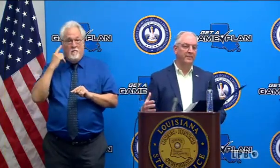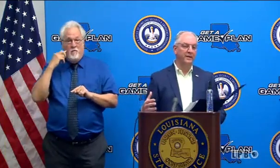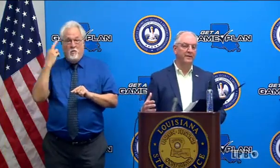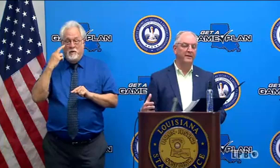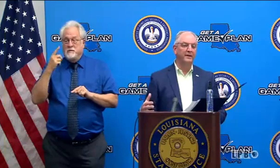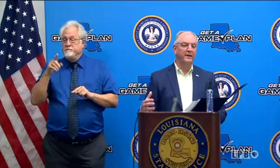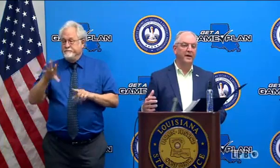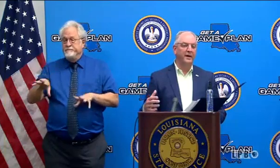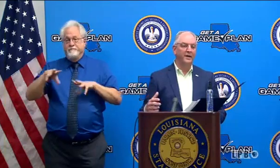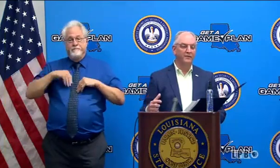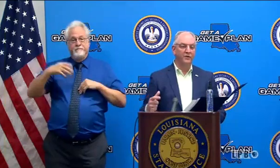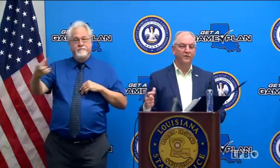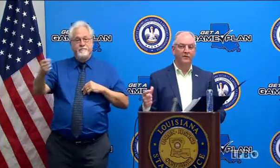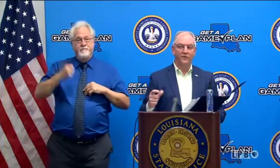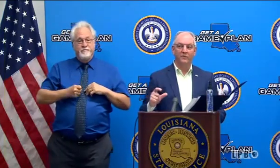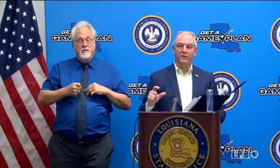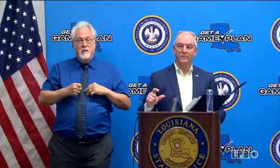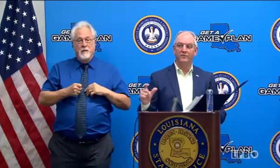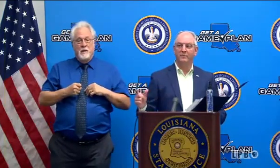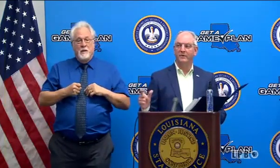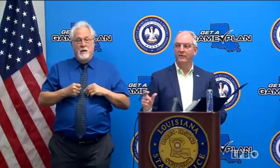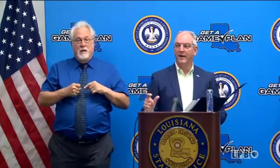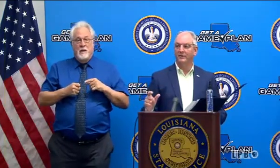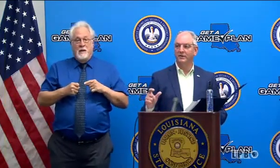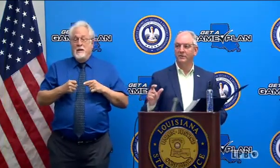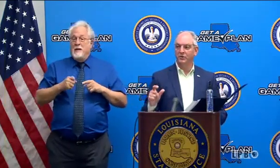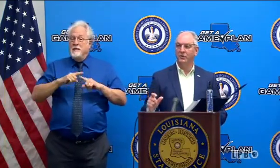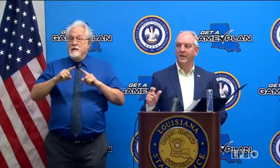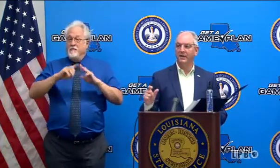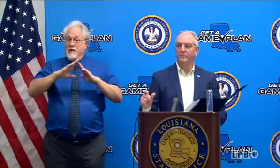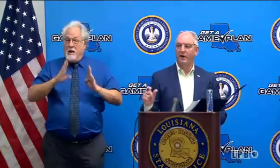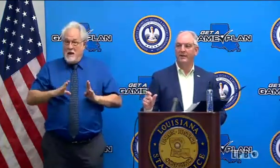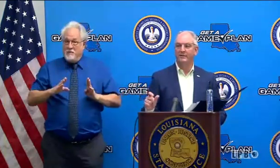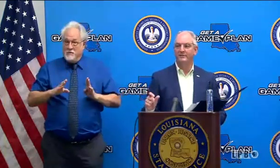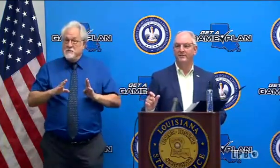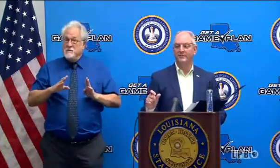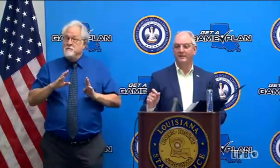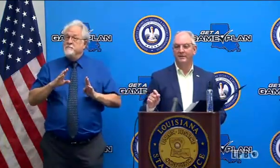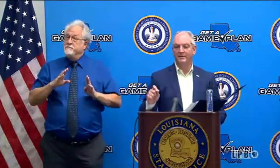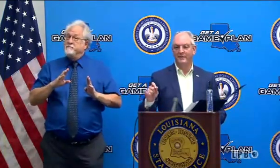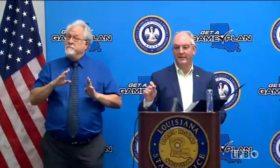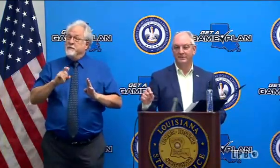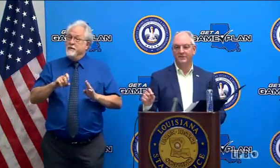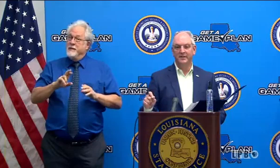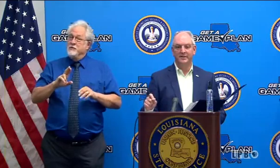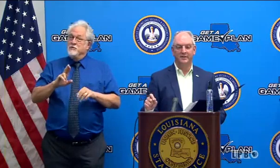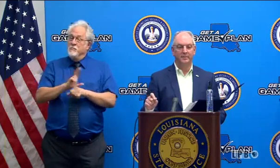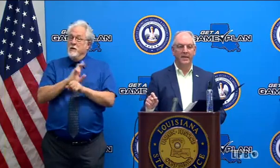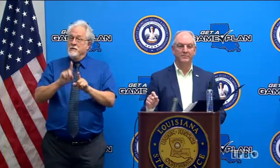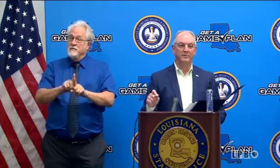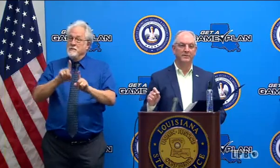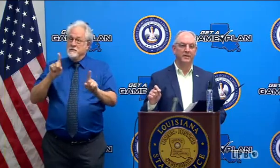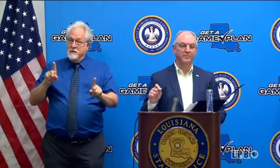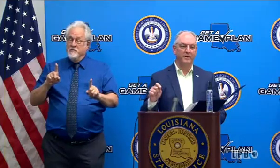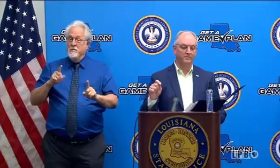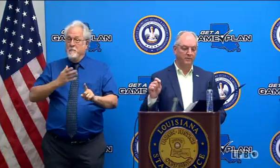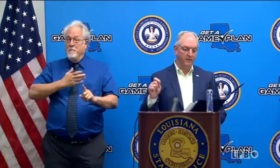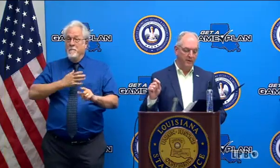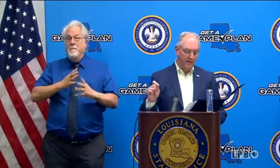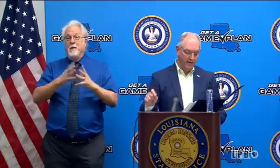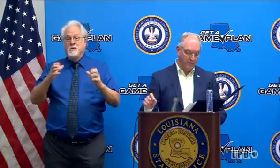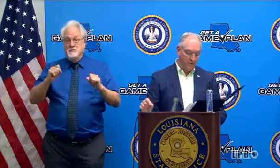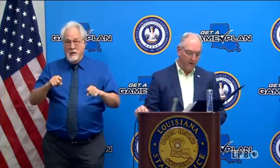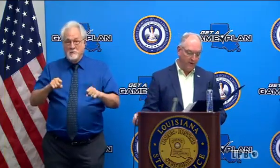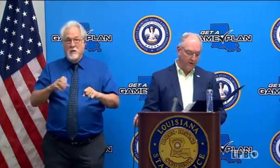you take them in. If you're coming from different households, you need to practice the distancing to the maximum extent